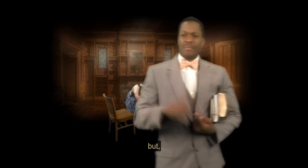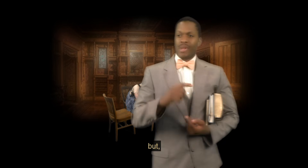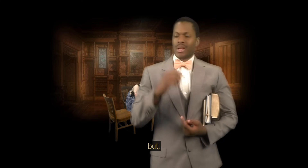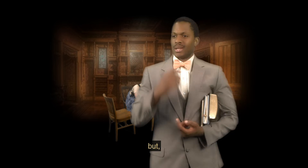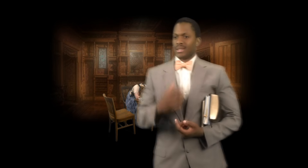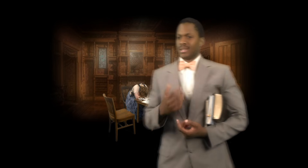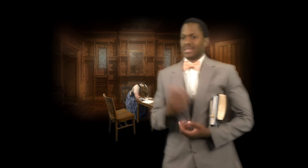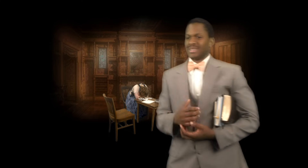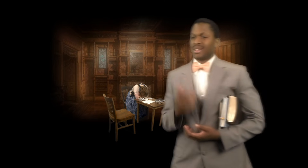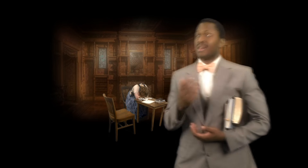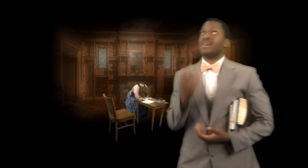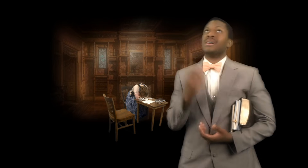but